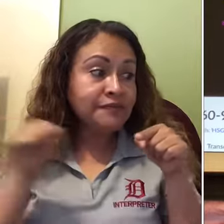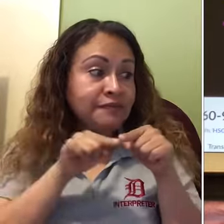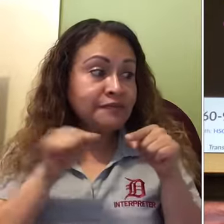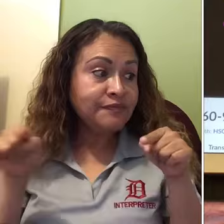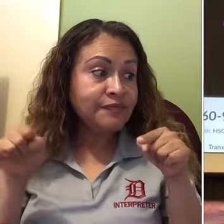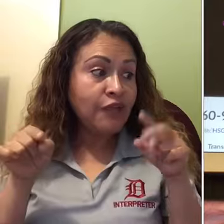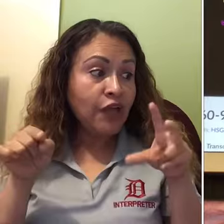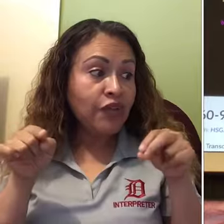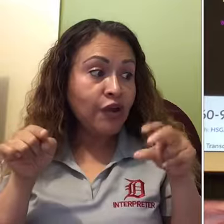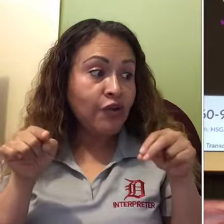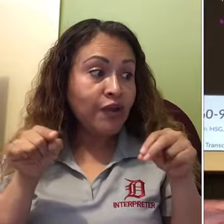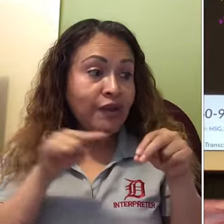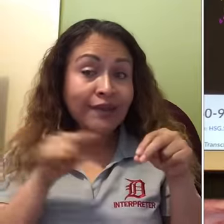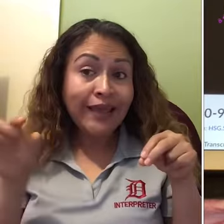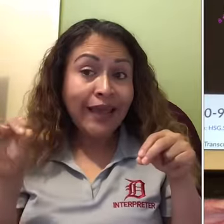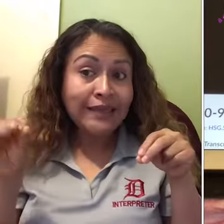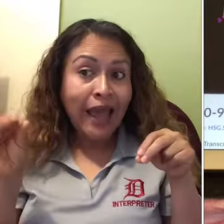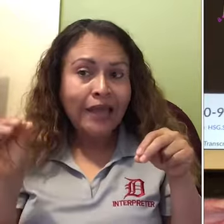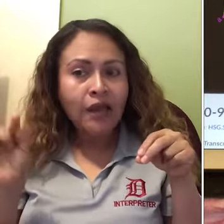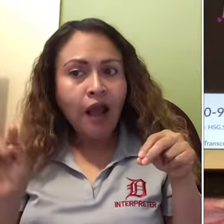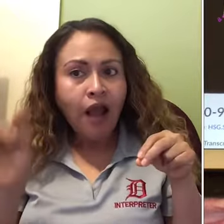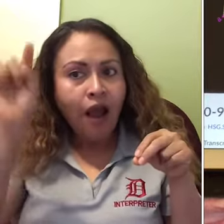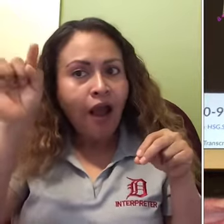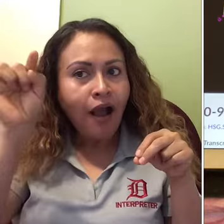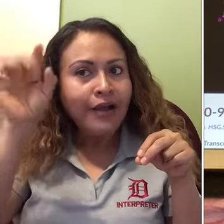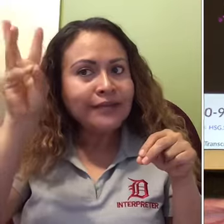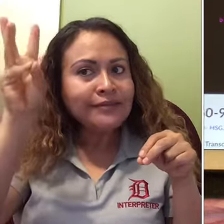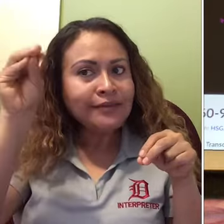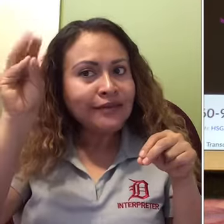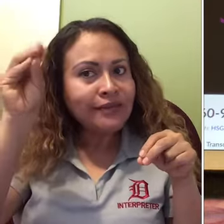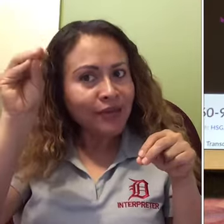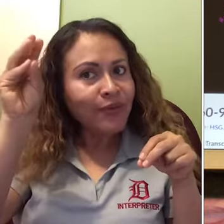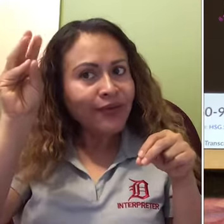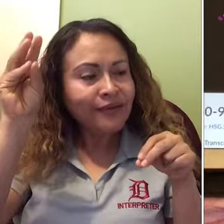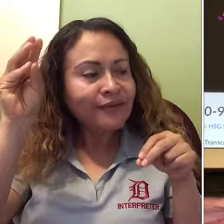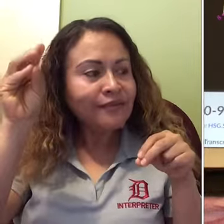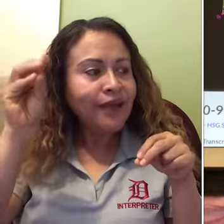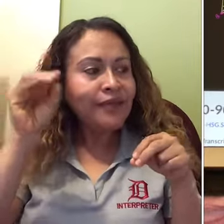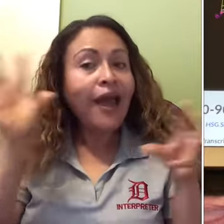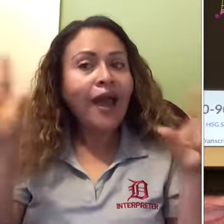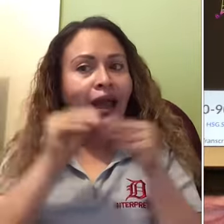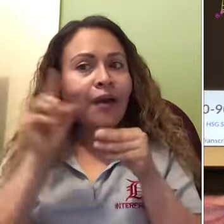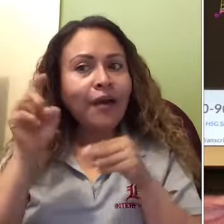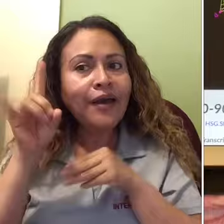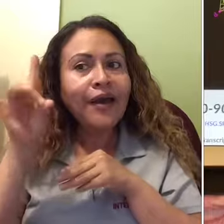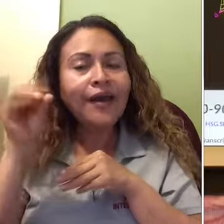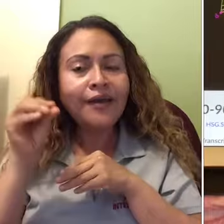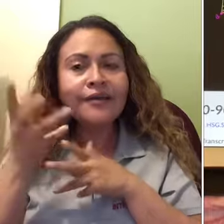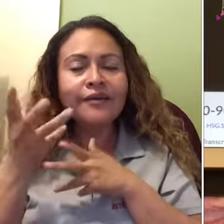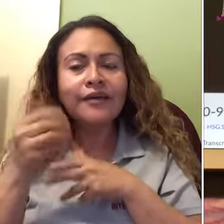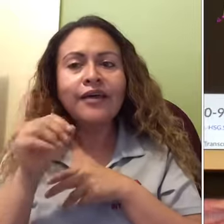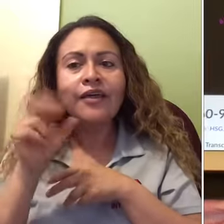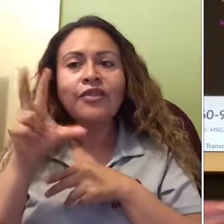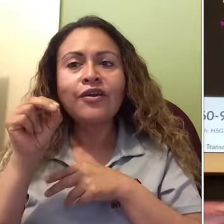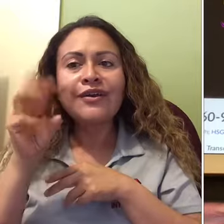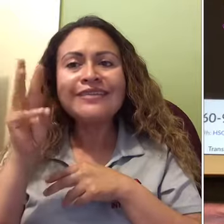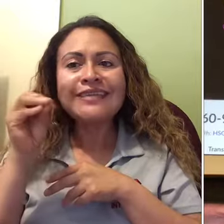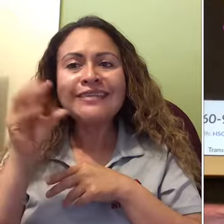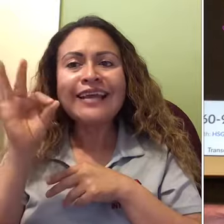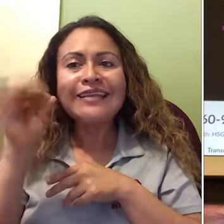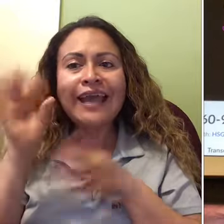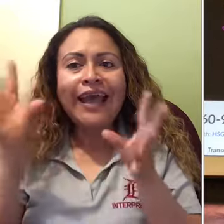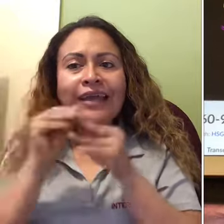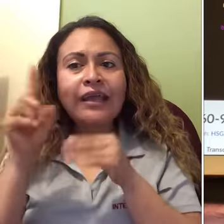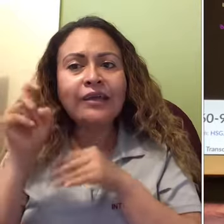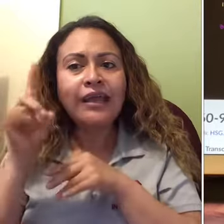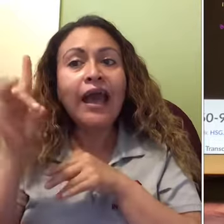you have 30, you have 90, so this one has to be 60 degrees. They have to add up to 180. 30, 60, 90 triangle, 30,